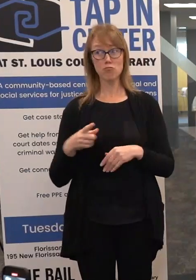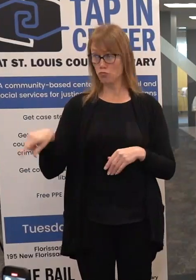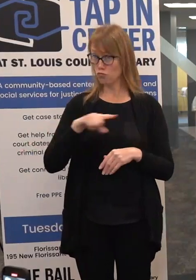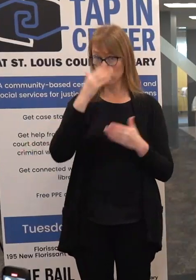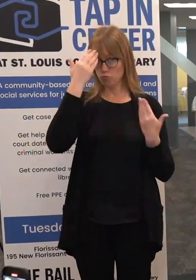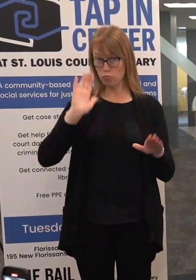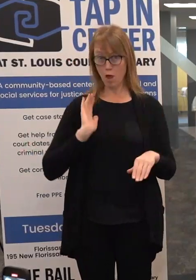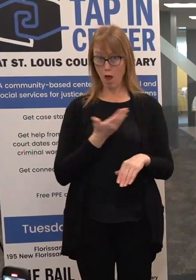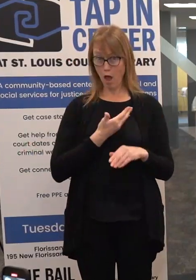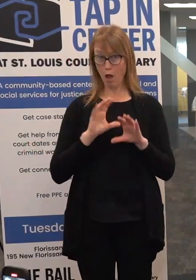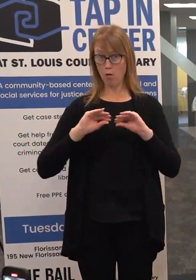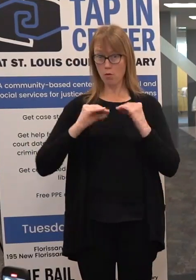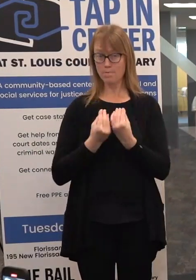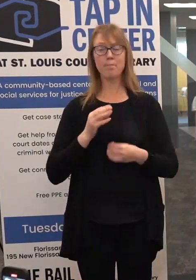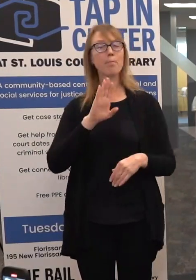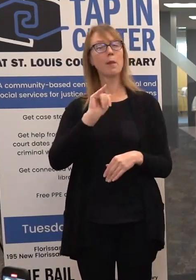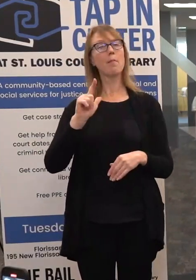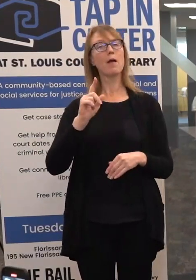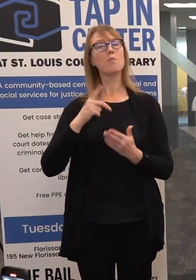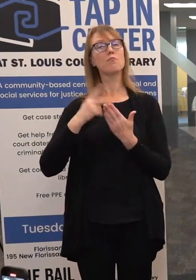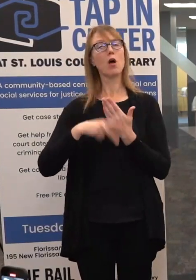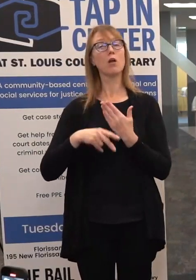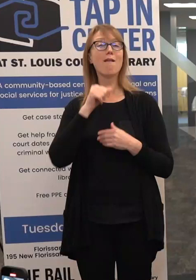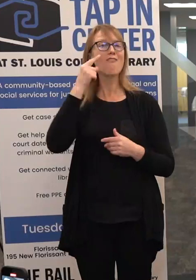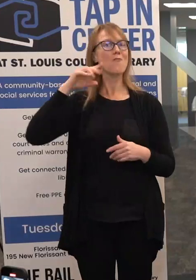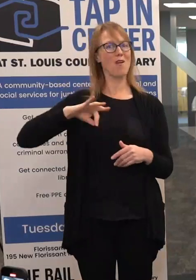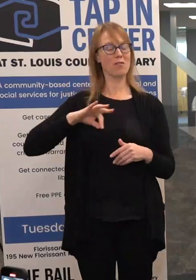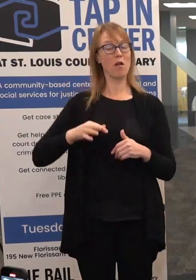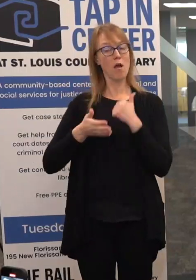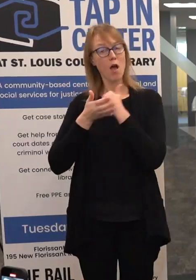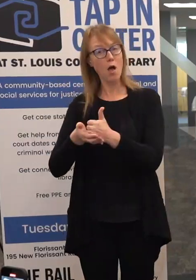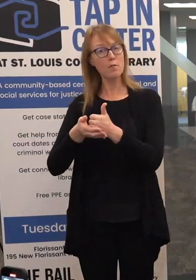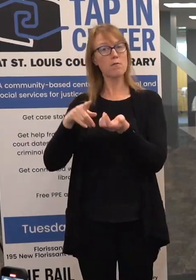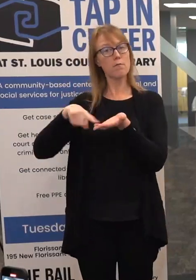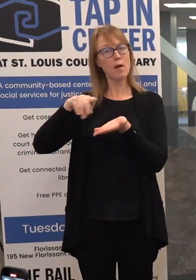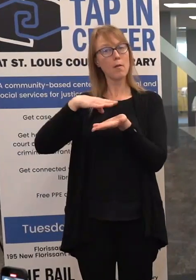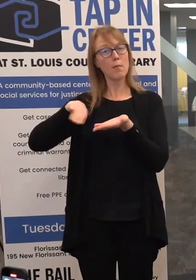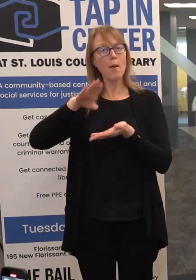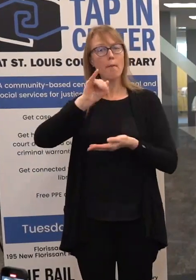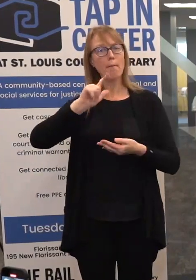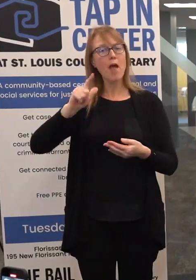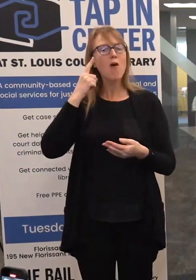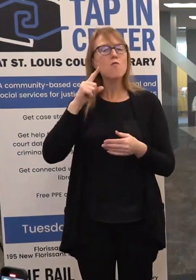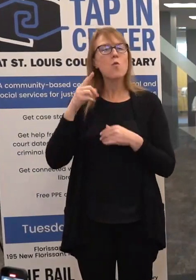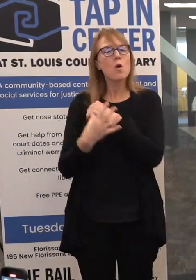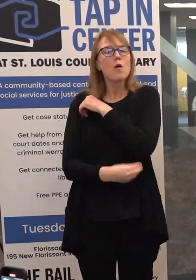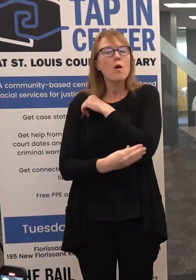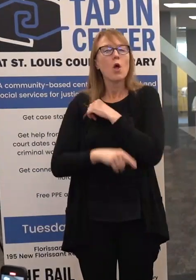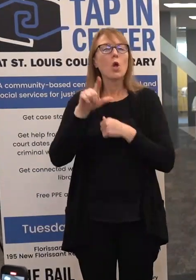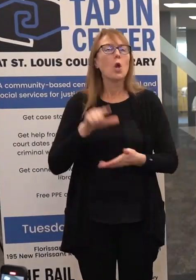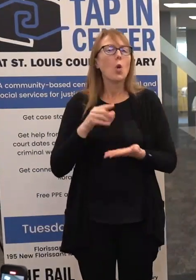organization, the Bell Project is a national nonprofit that provides free bail assistance and pretrial support to thousands of low-income